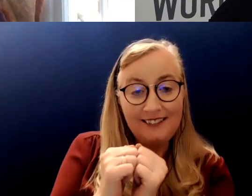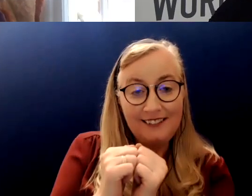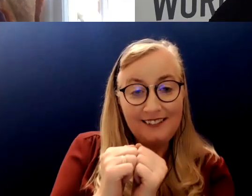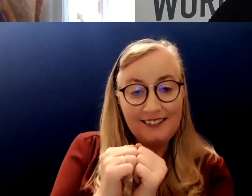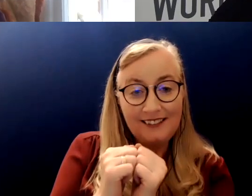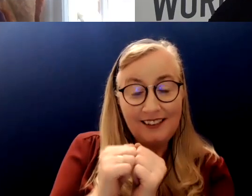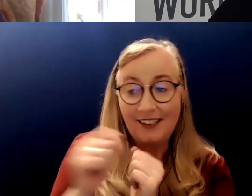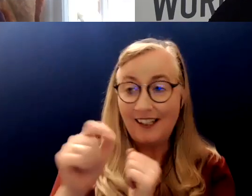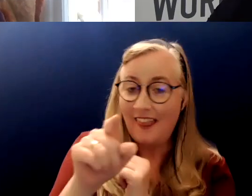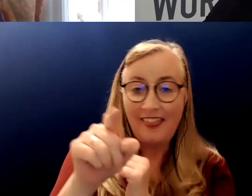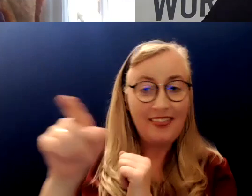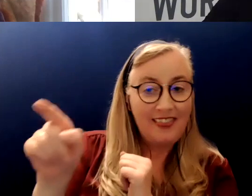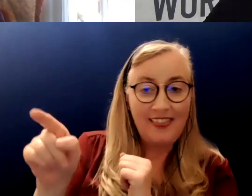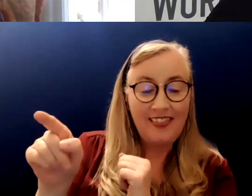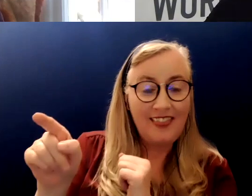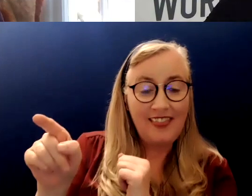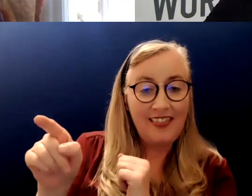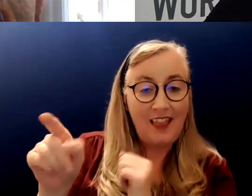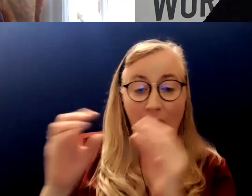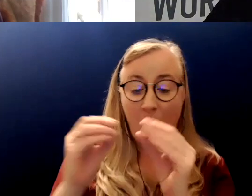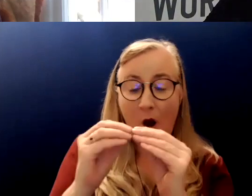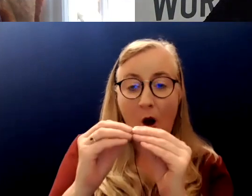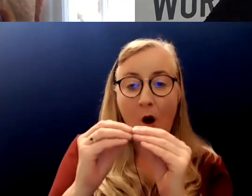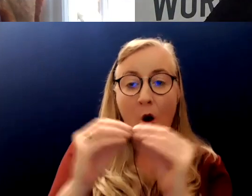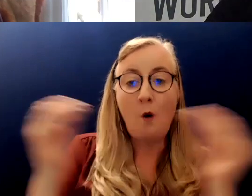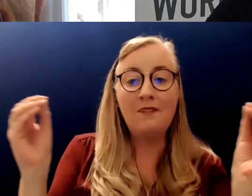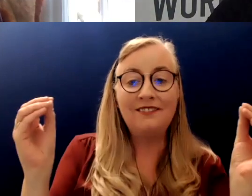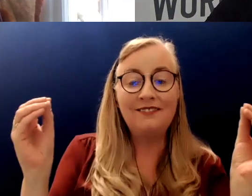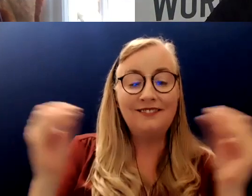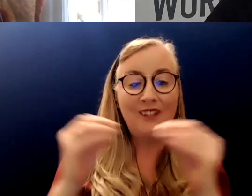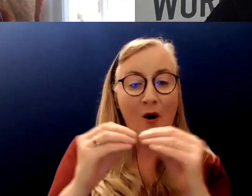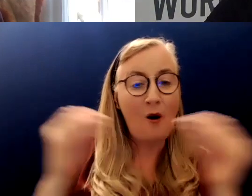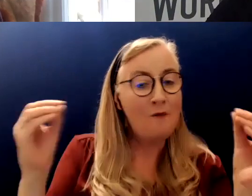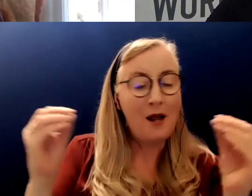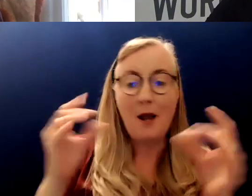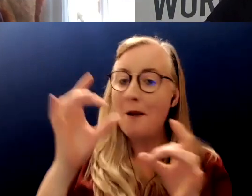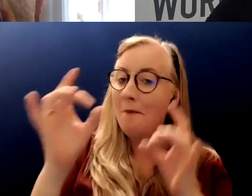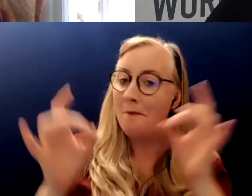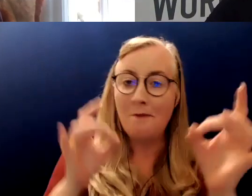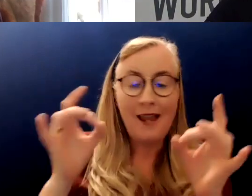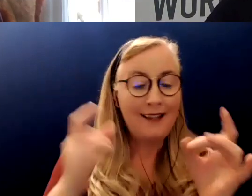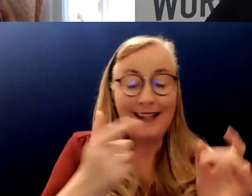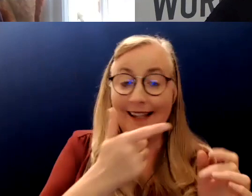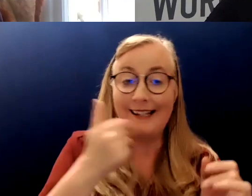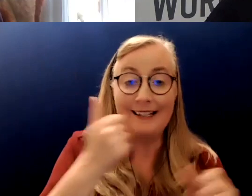has been, so open. Mm, They have made it easy for me.